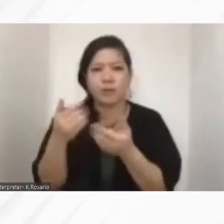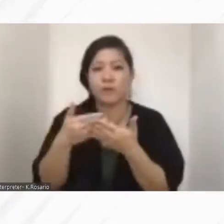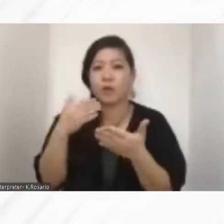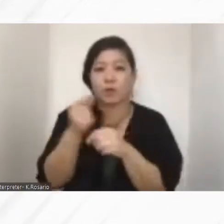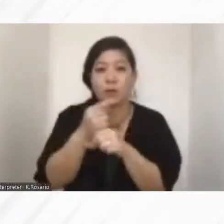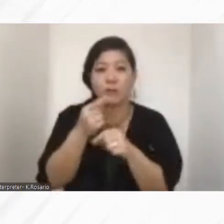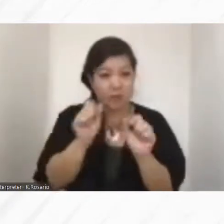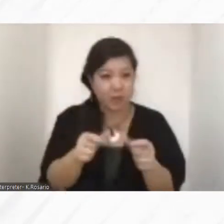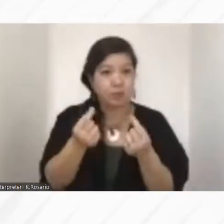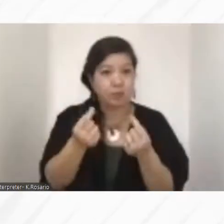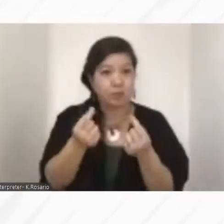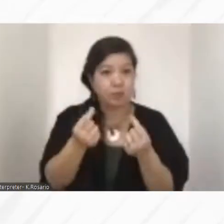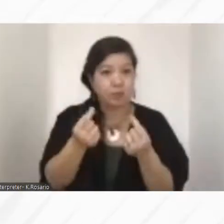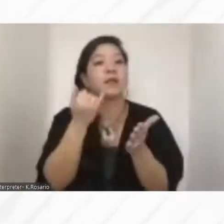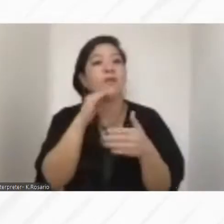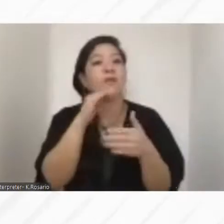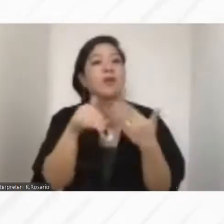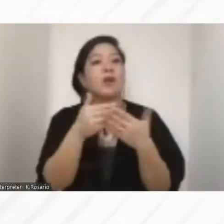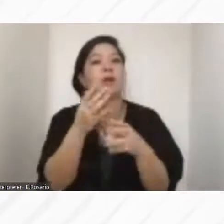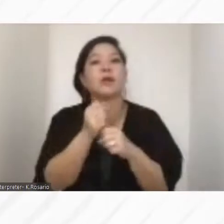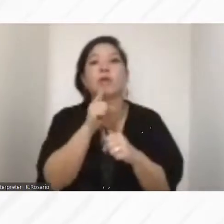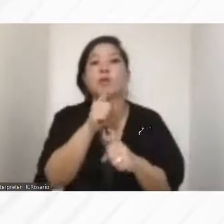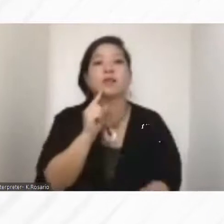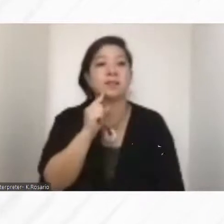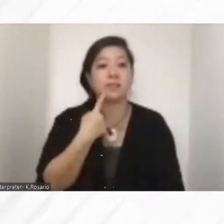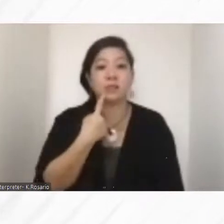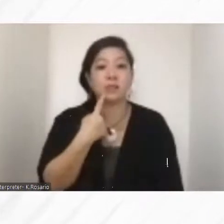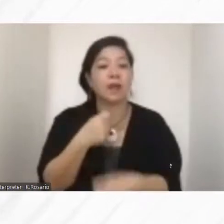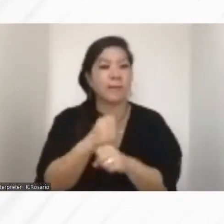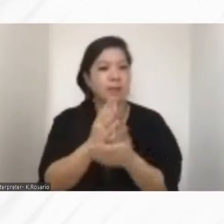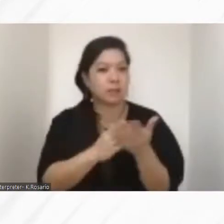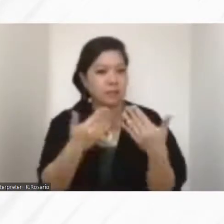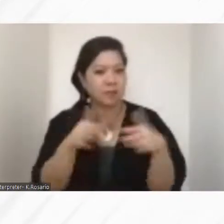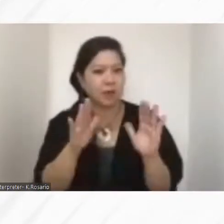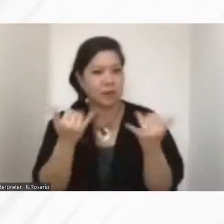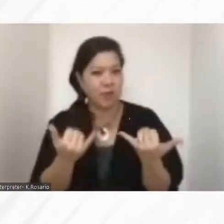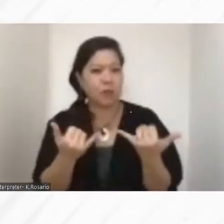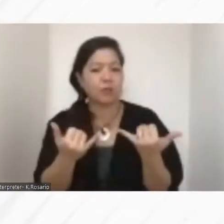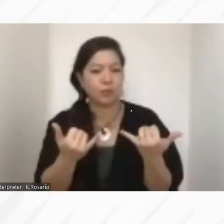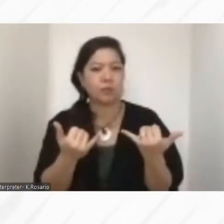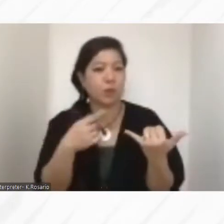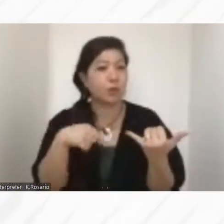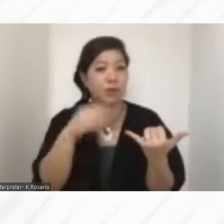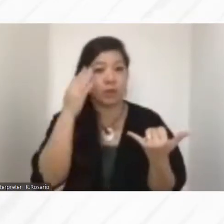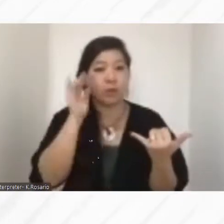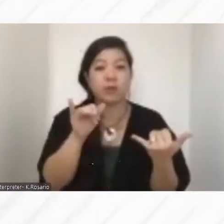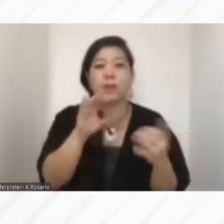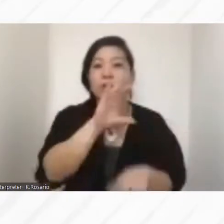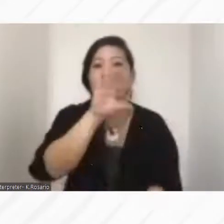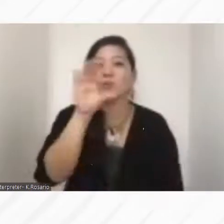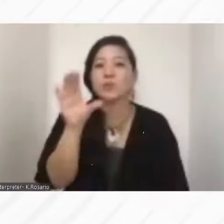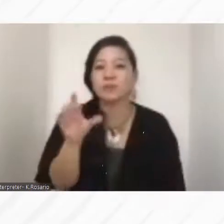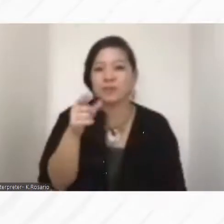again. And if you all get really serious and make some sacrifices now, we know that by Christmas, you can